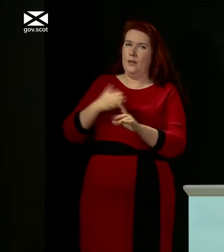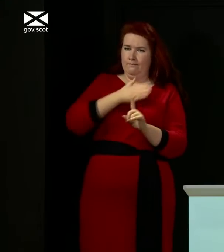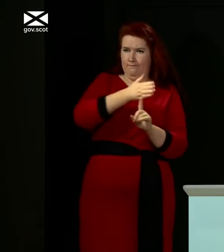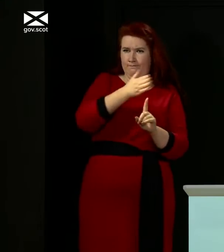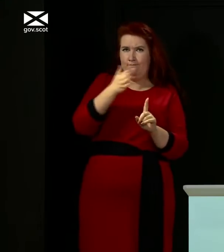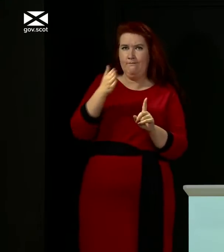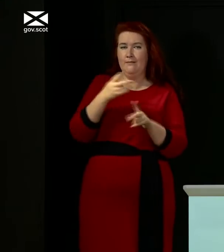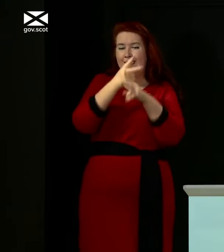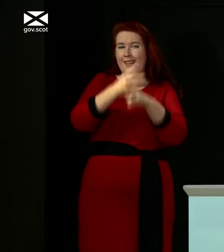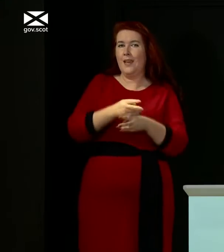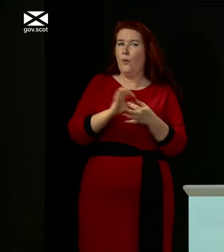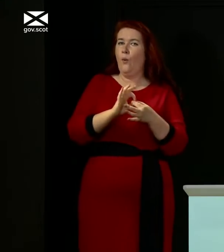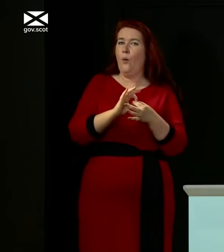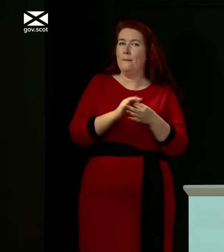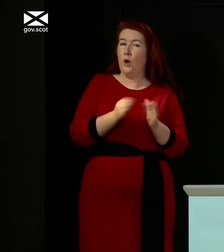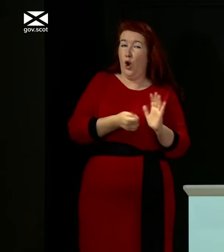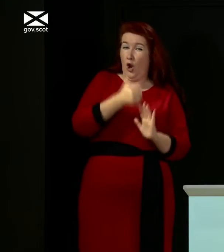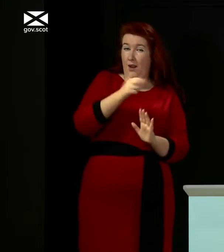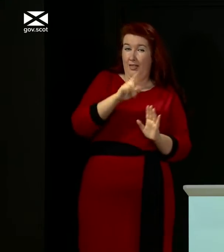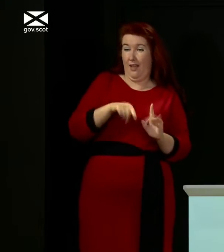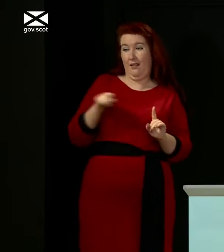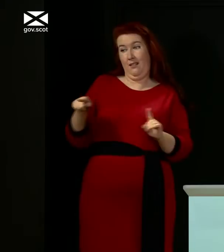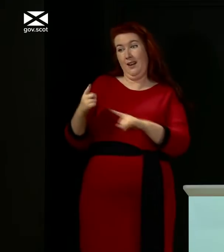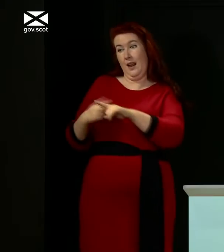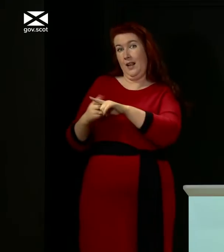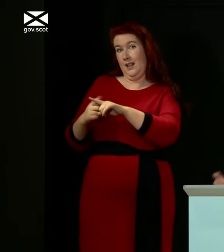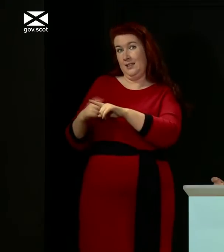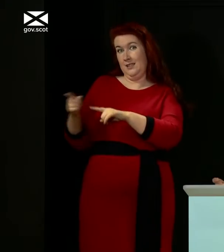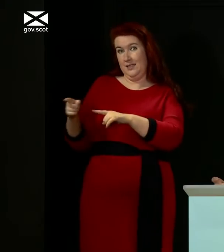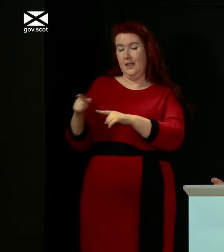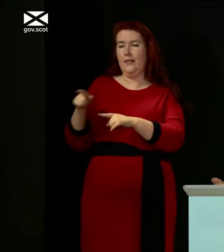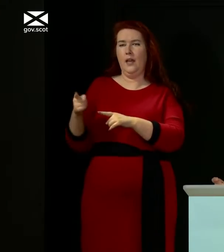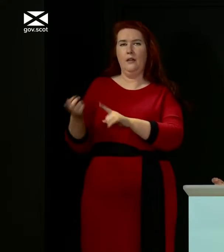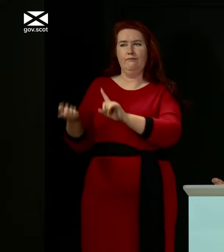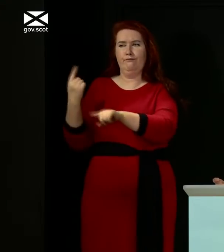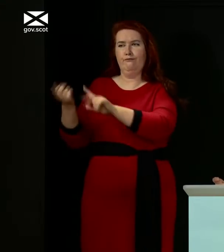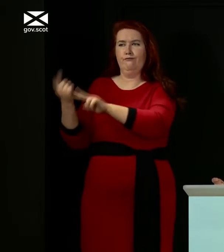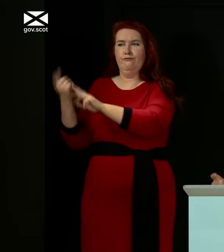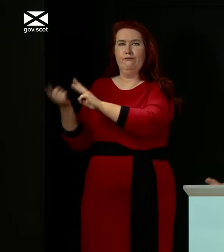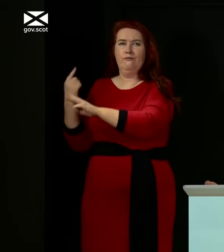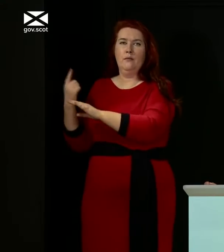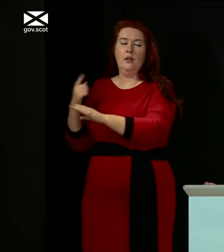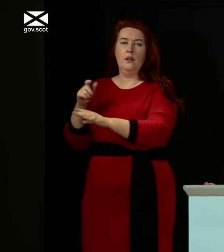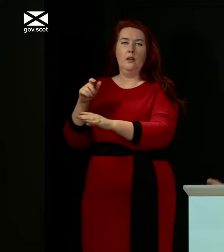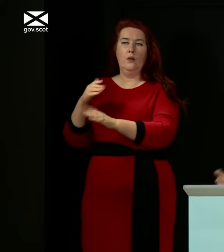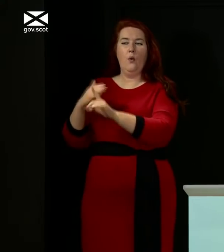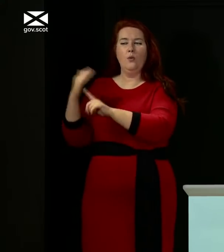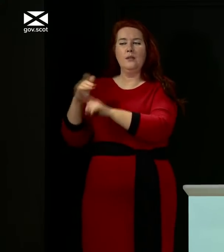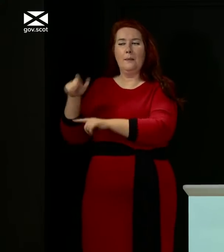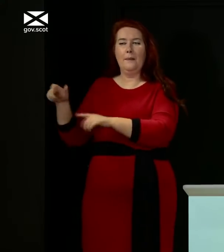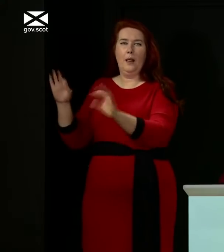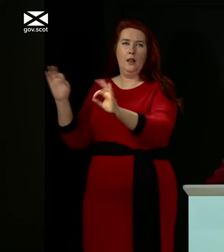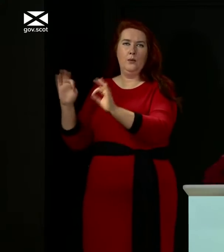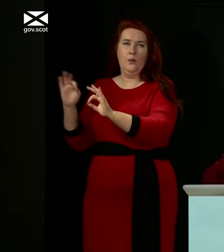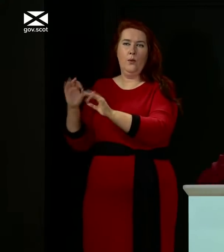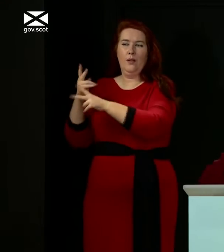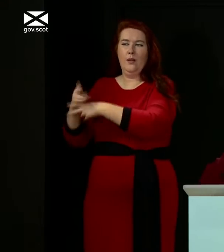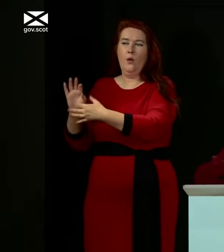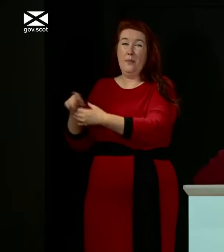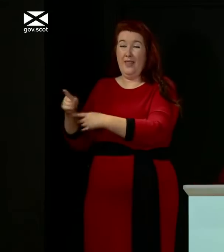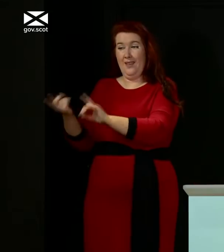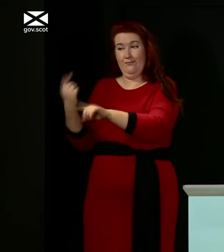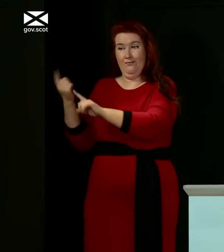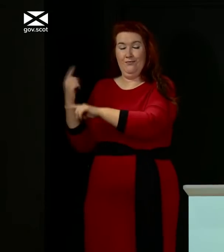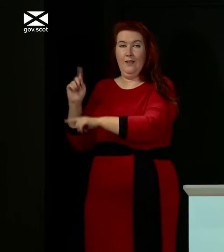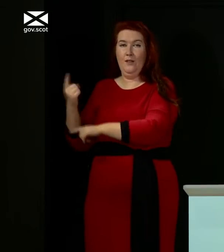homes a bit earlier than in England, where they started to call older people who weren't in care homes earlier because of the